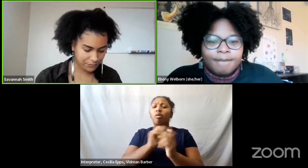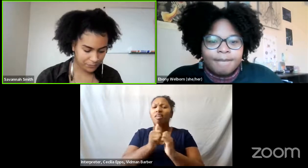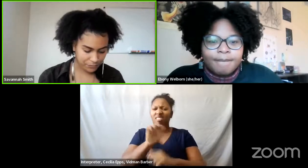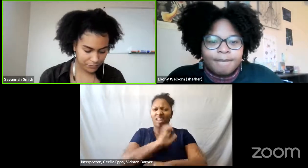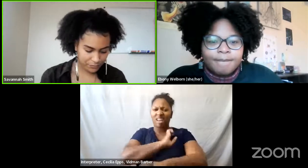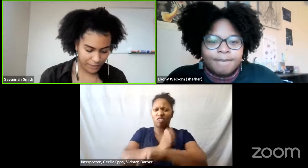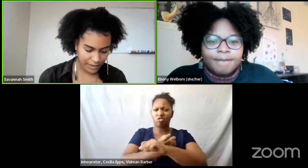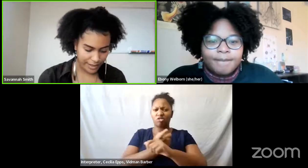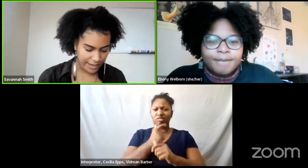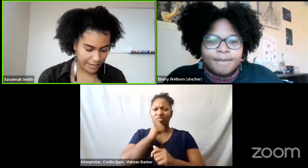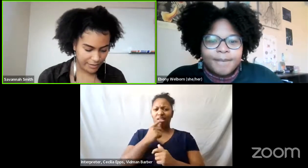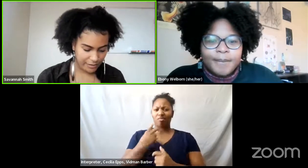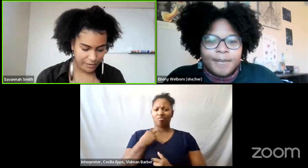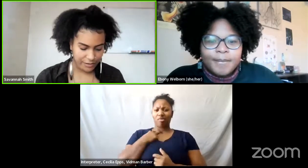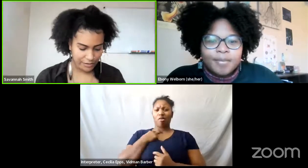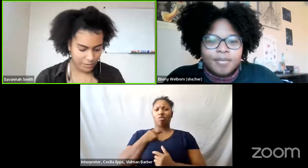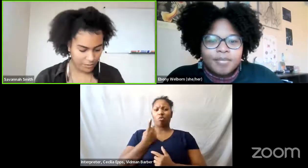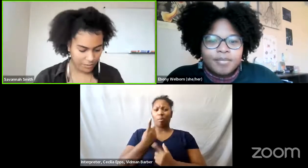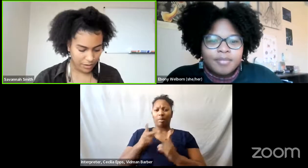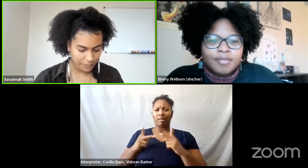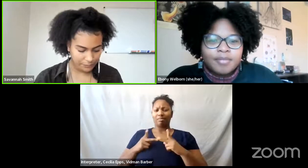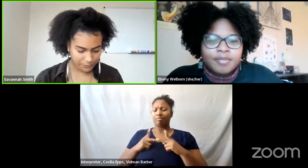freeze. And